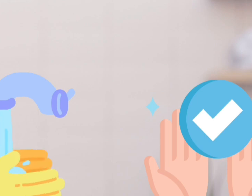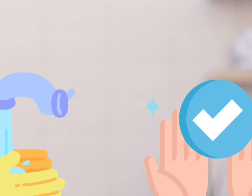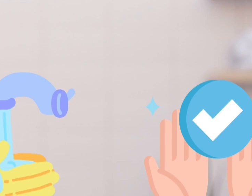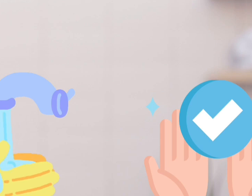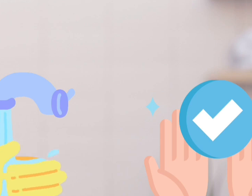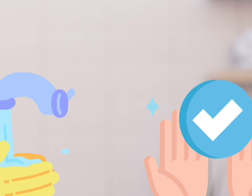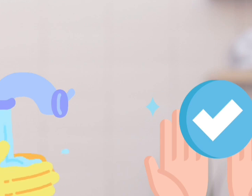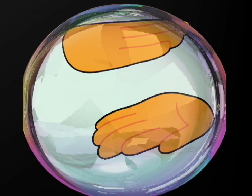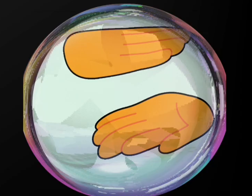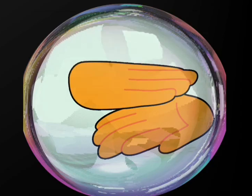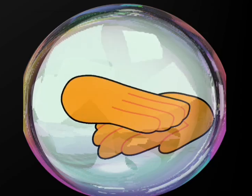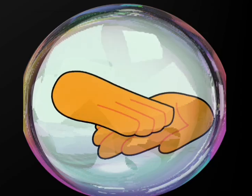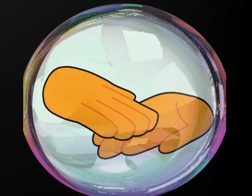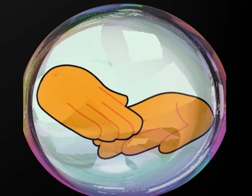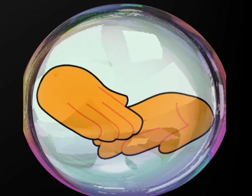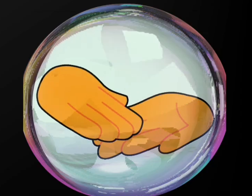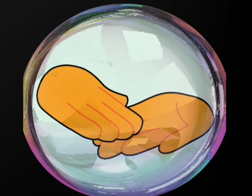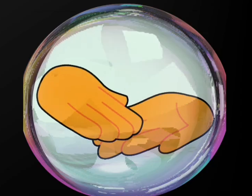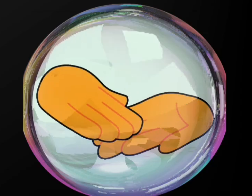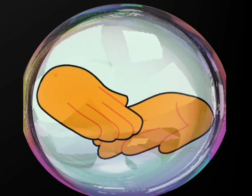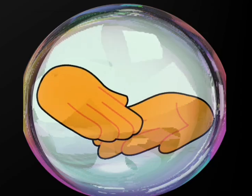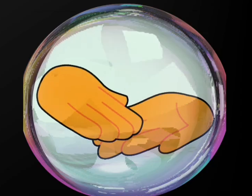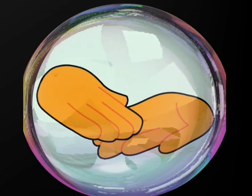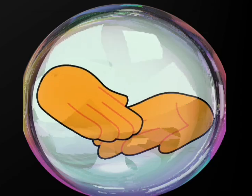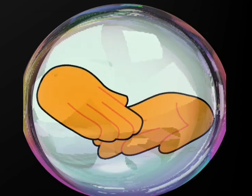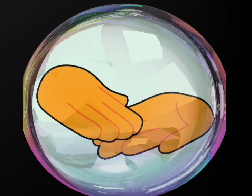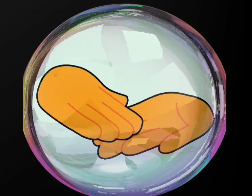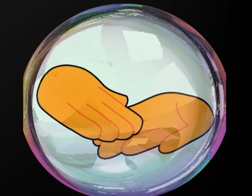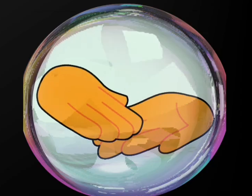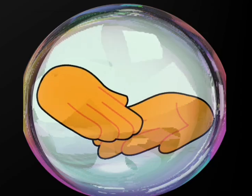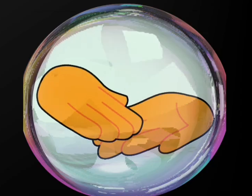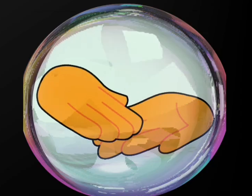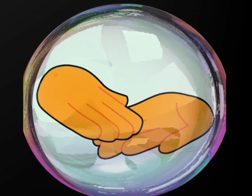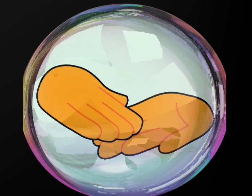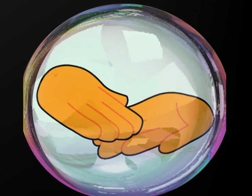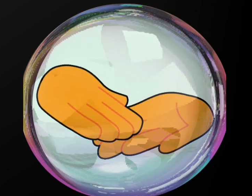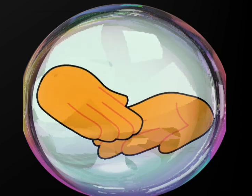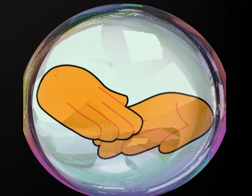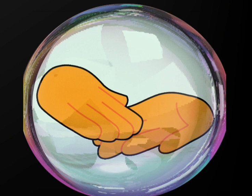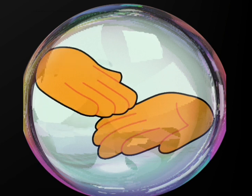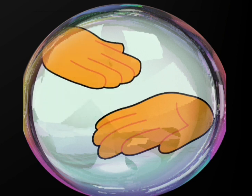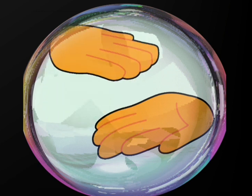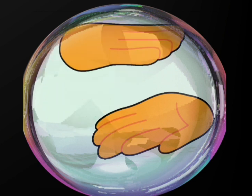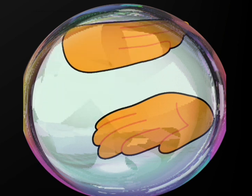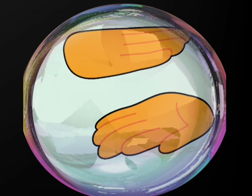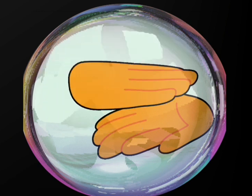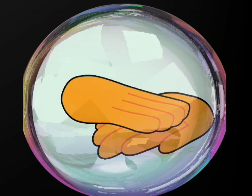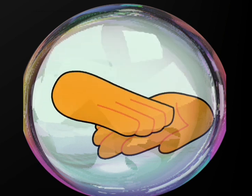clean. Let's sign clean.